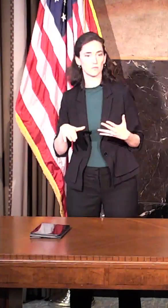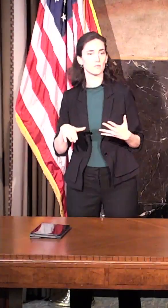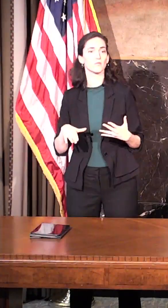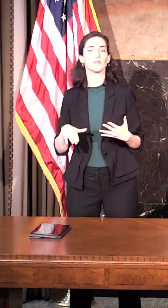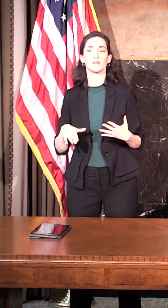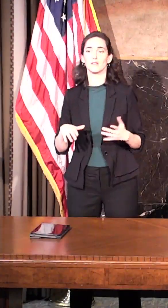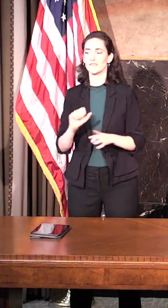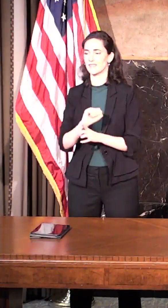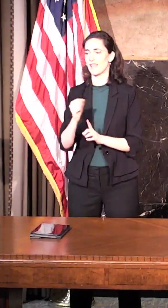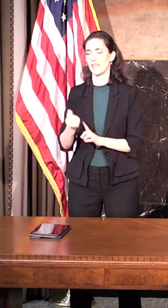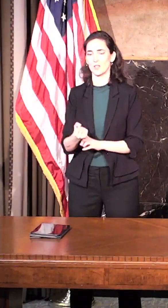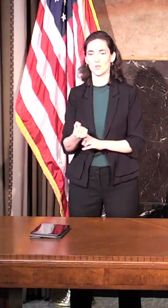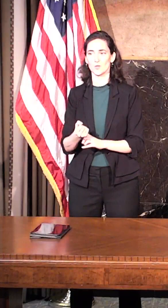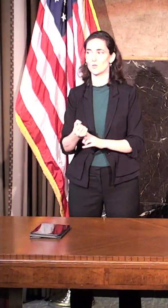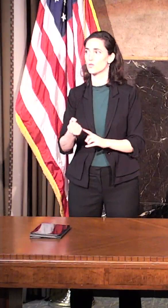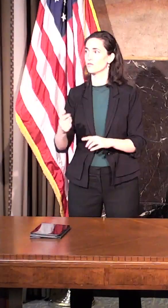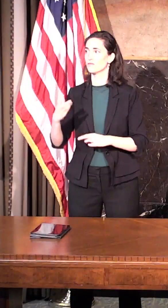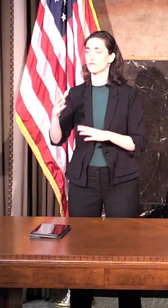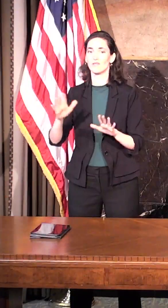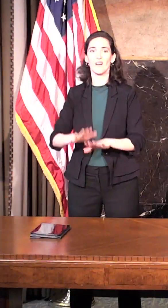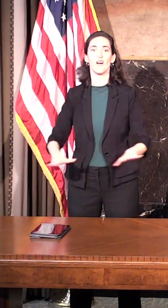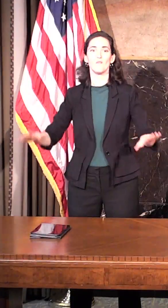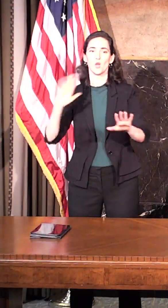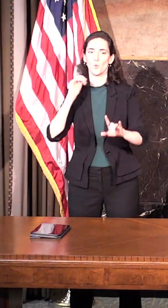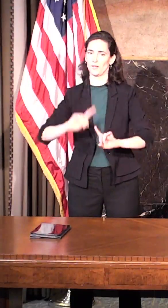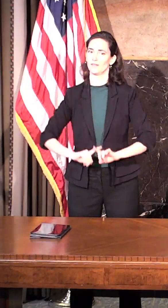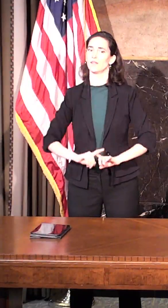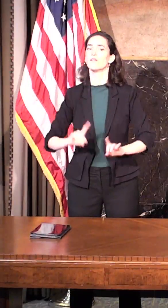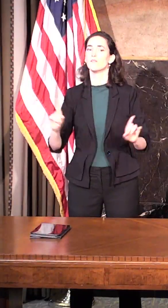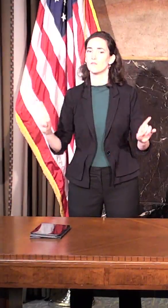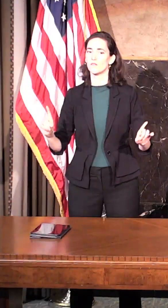much different and better place with respect